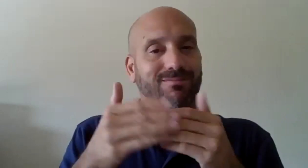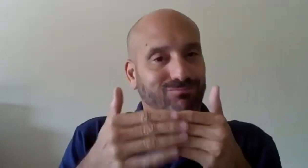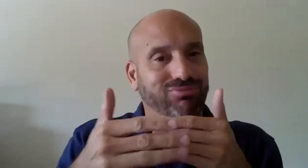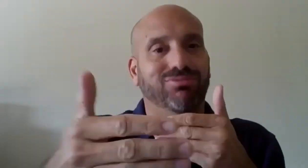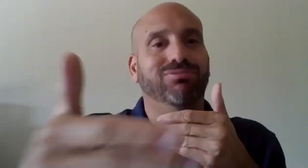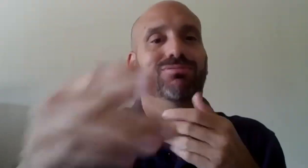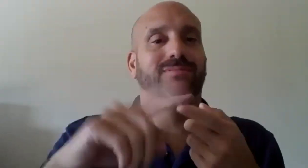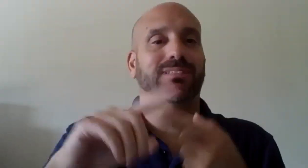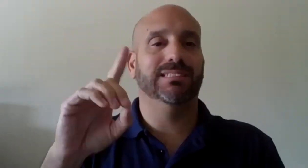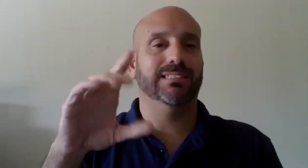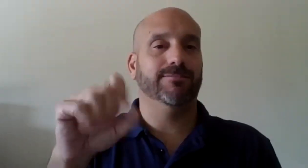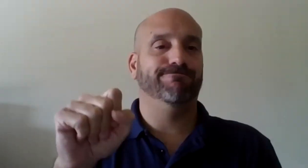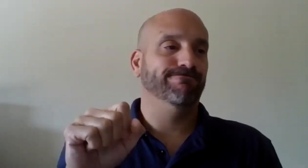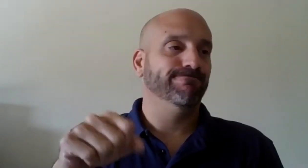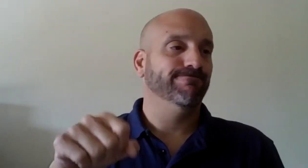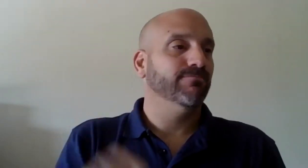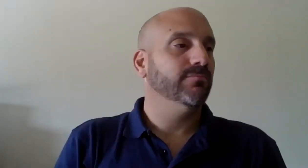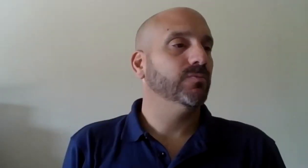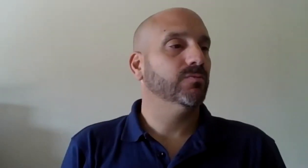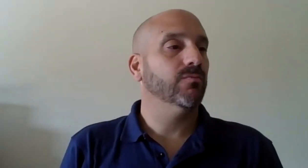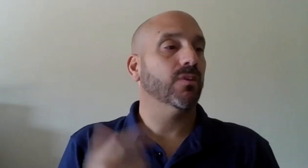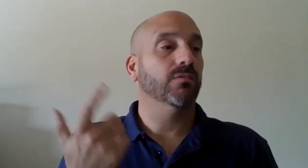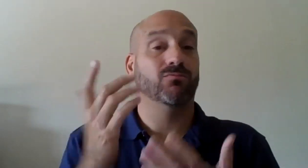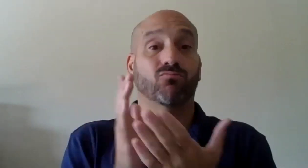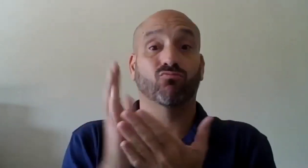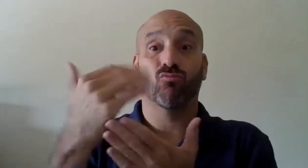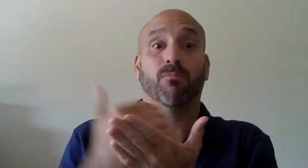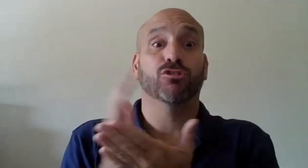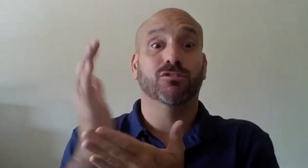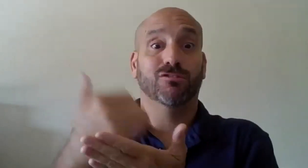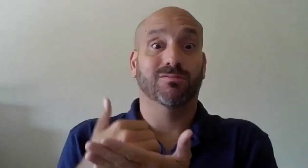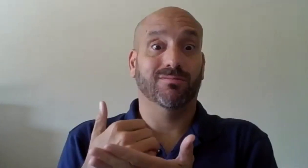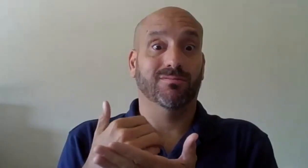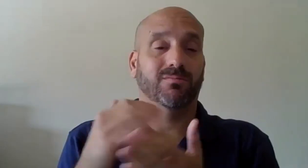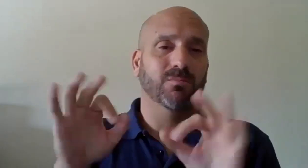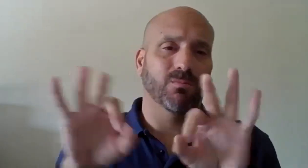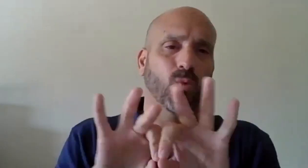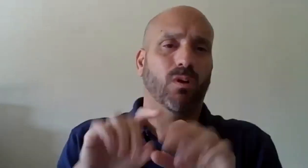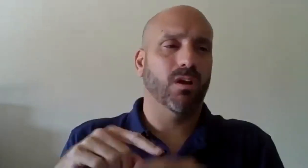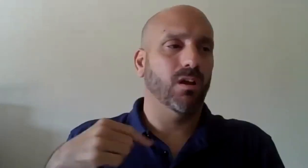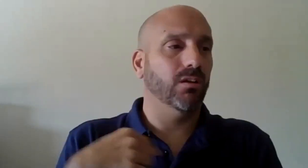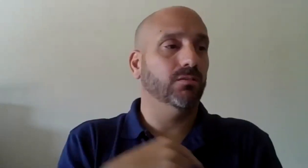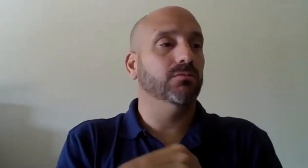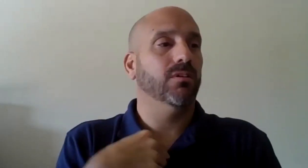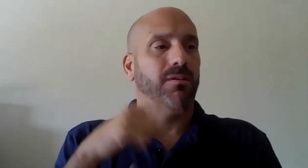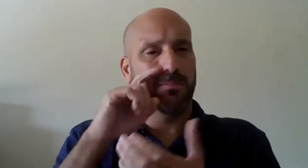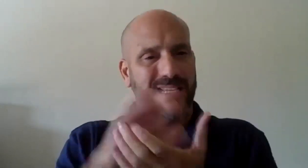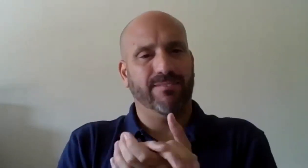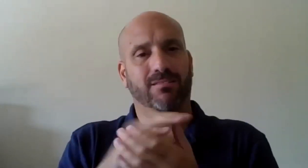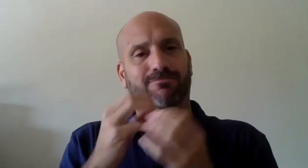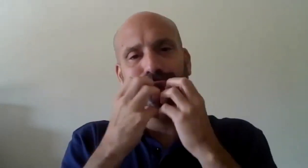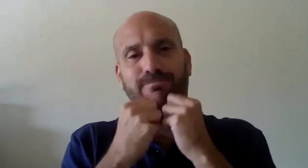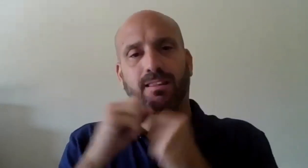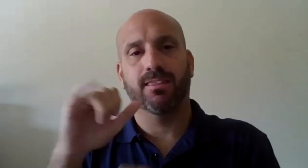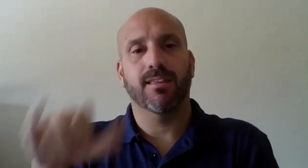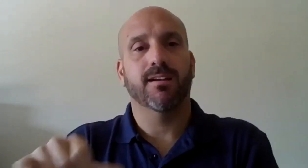That change will take time through DCS, and our most important thing is transparency.